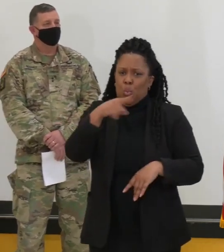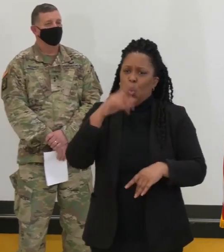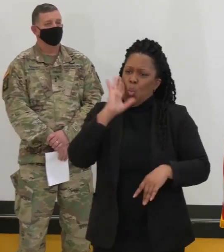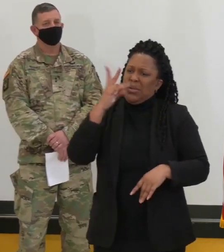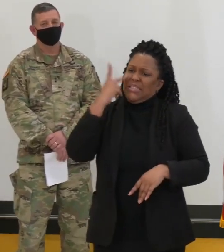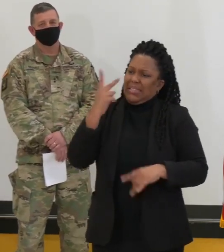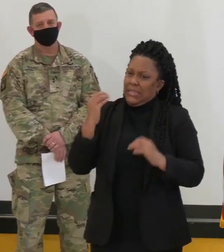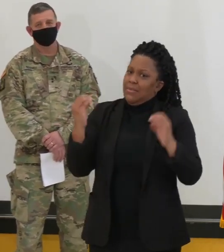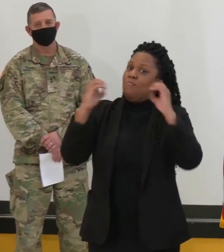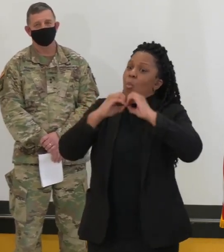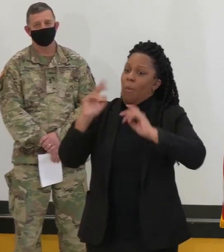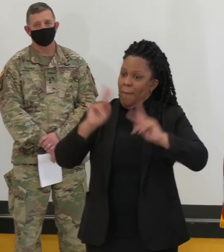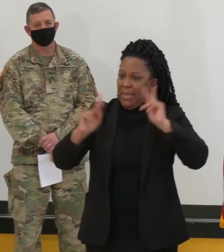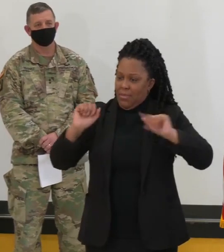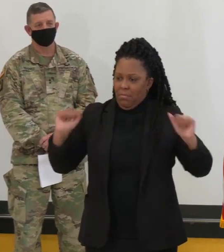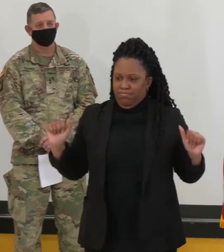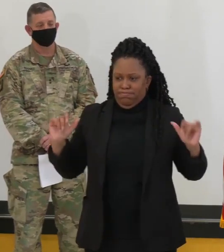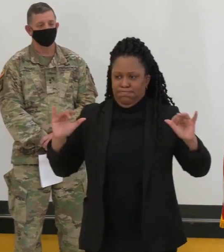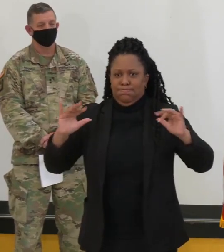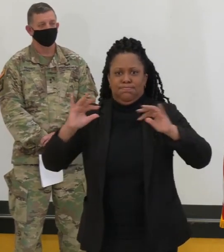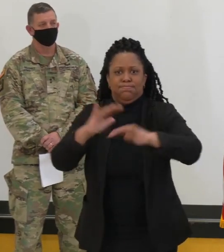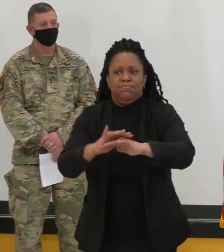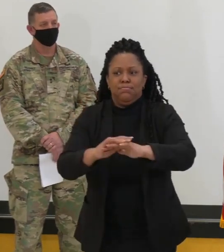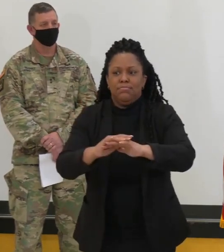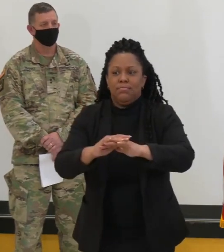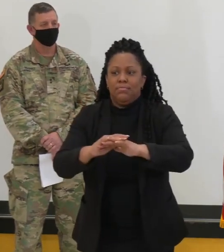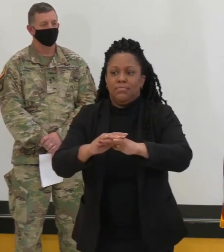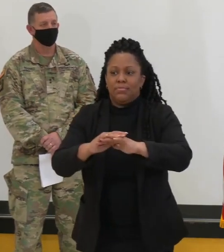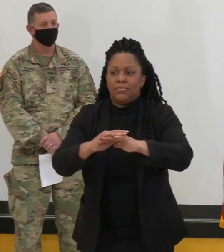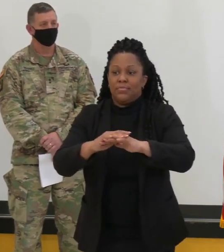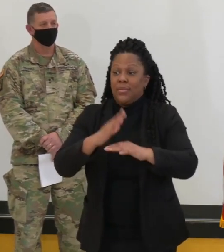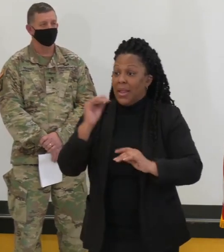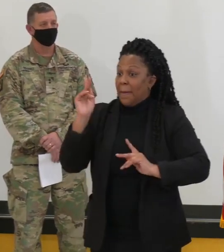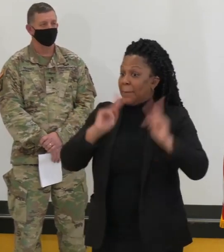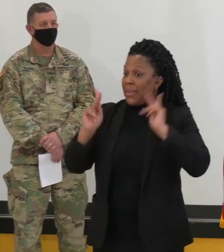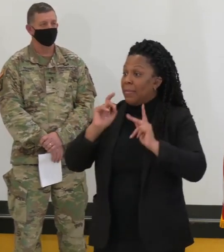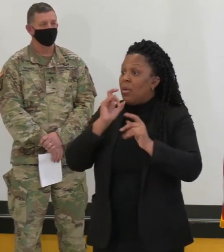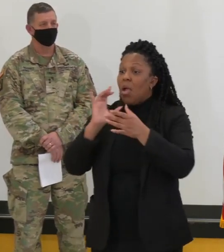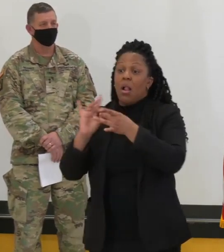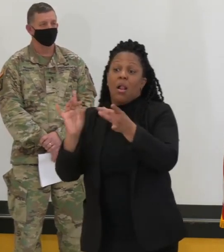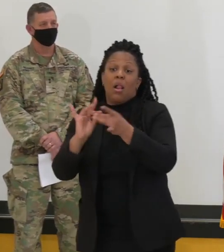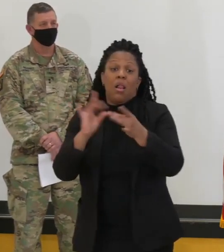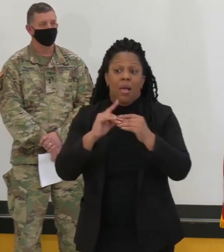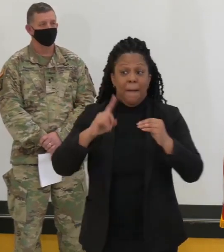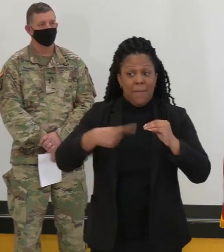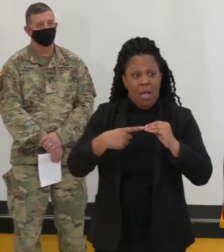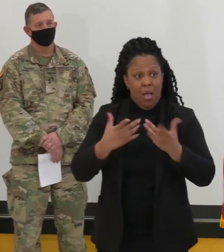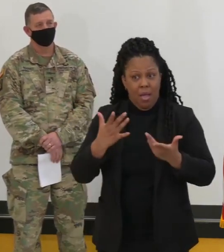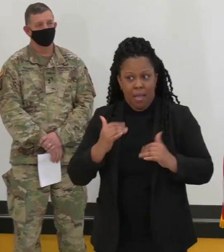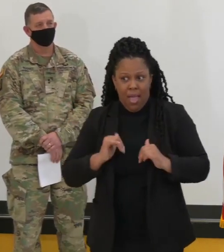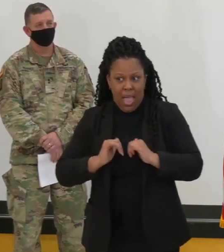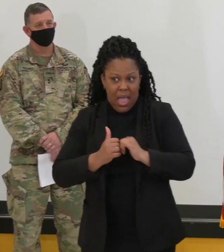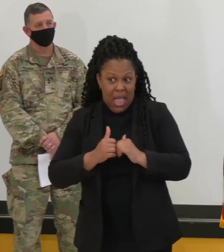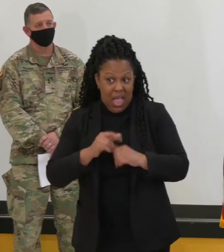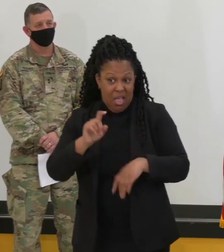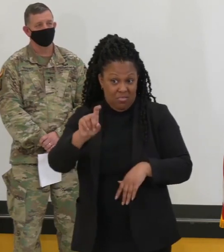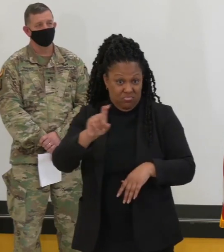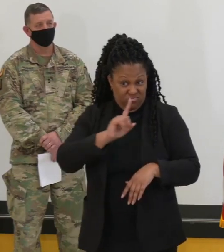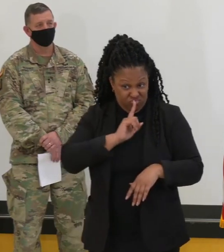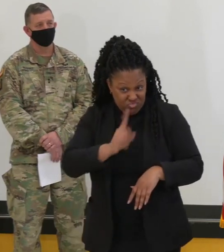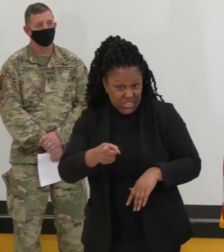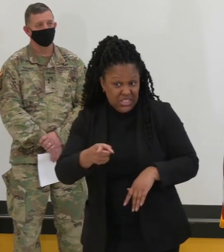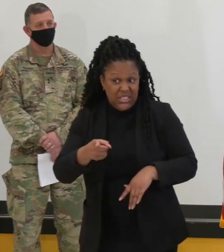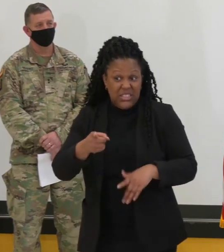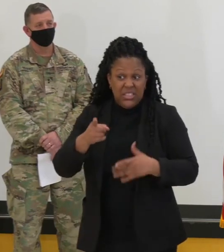much talk of enforcement, and believe me, we're ready to do the enforcement, but it comes with an ask too, because I